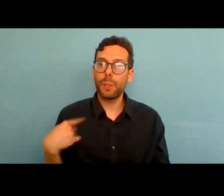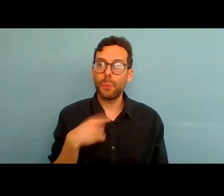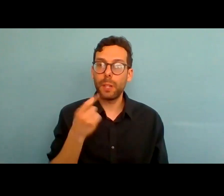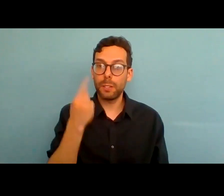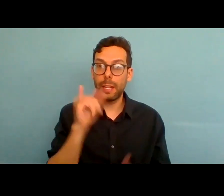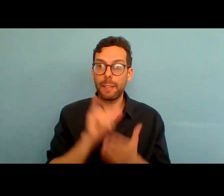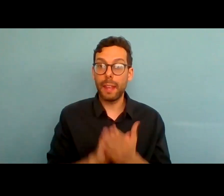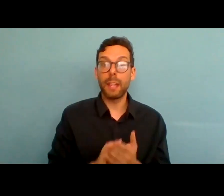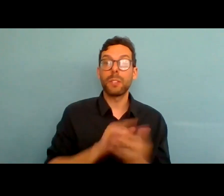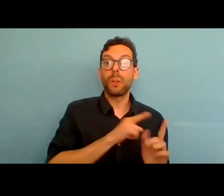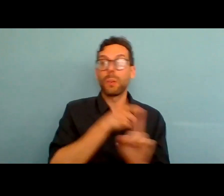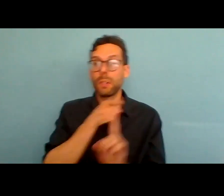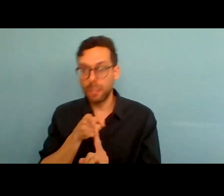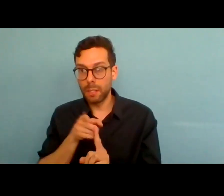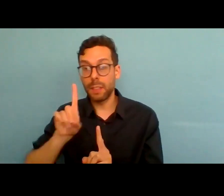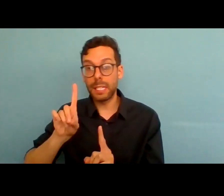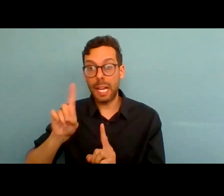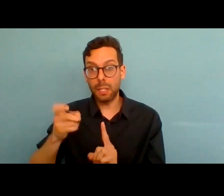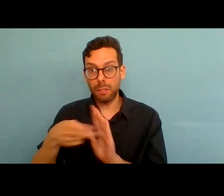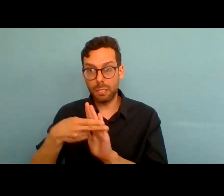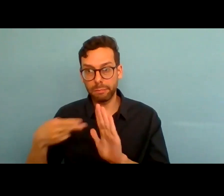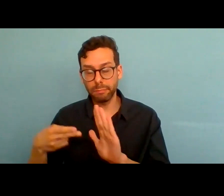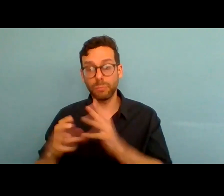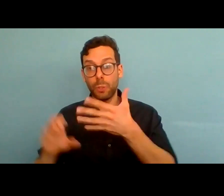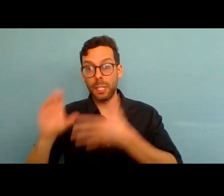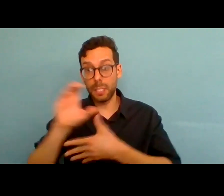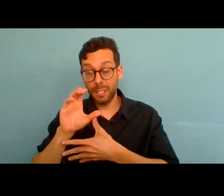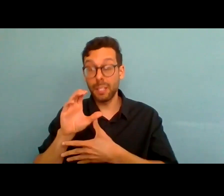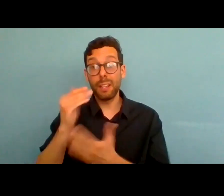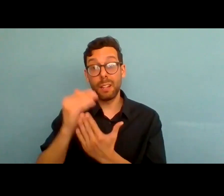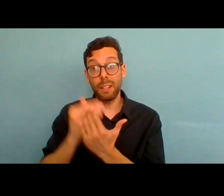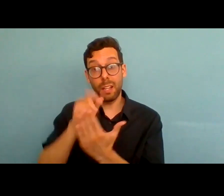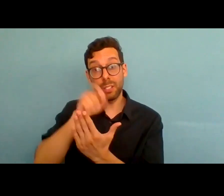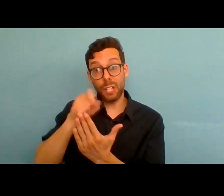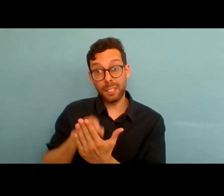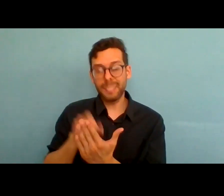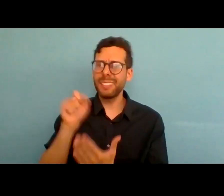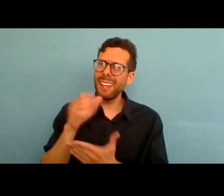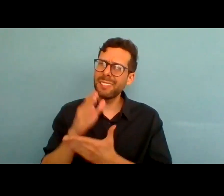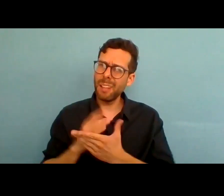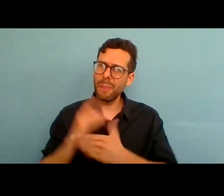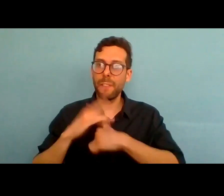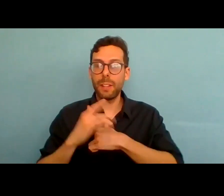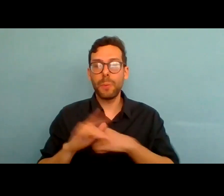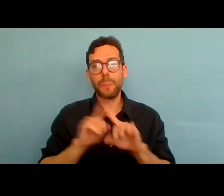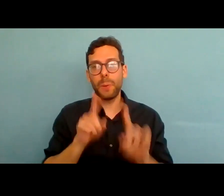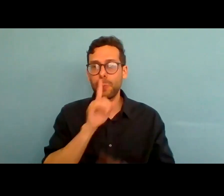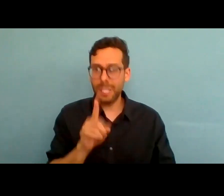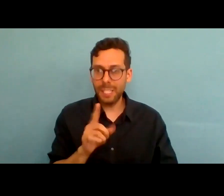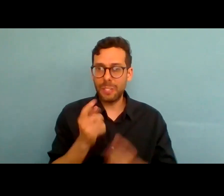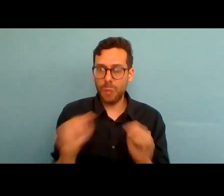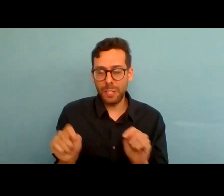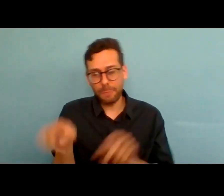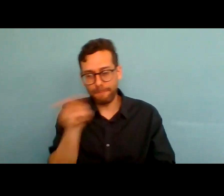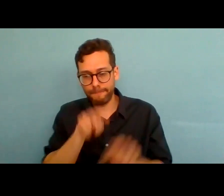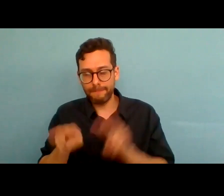to the diagnostic criteria, are there checklists? Yes, there are some checklists, but really when you're looking at trying to make that diagnosis for someone, it's not